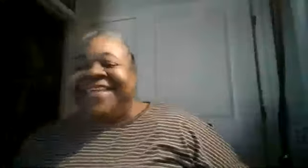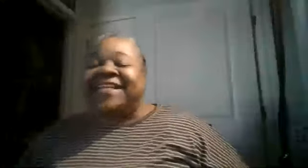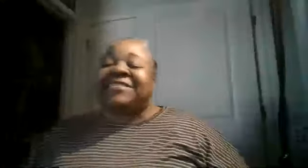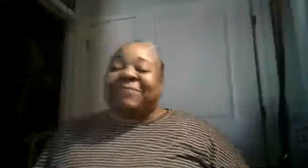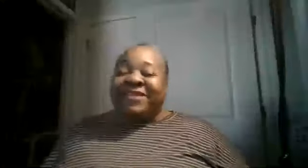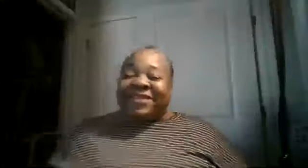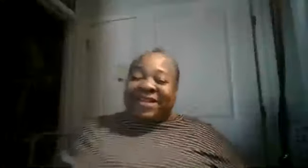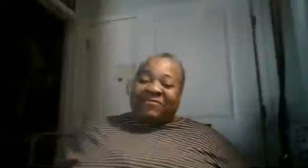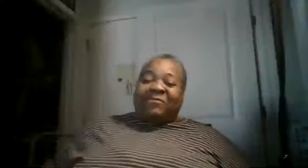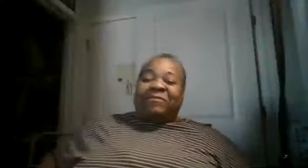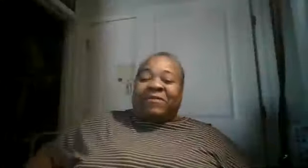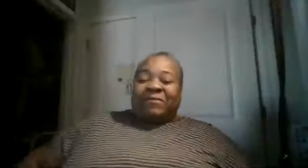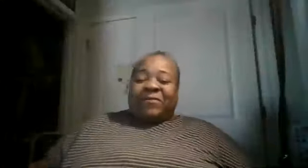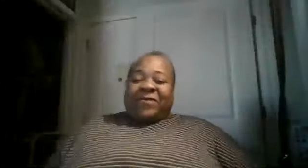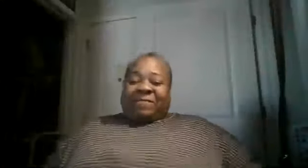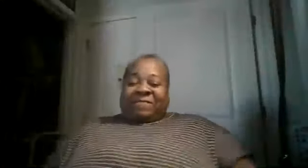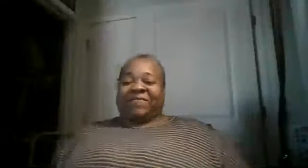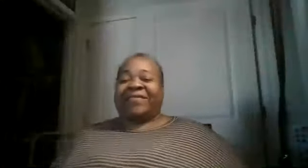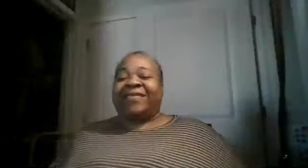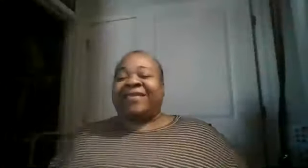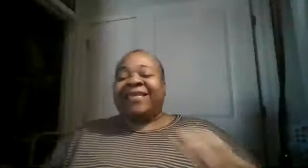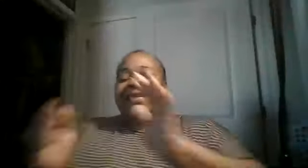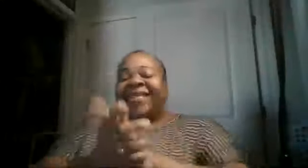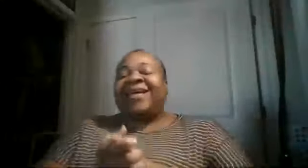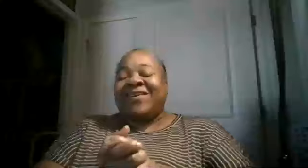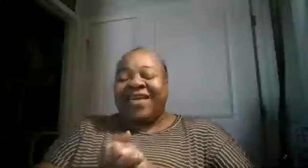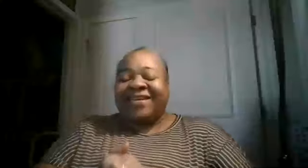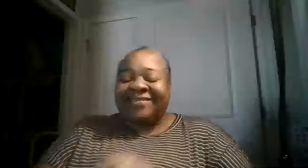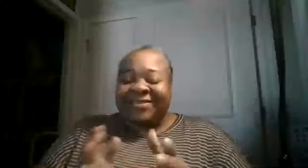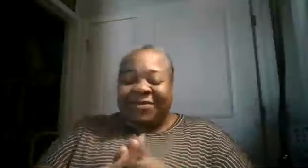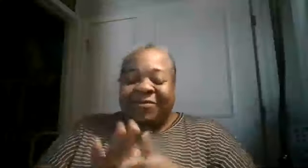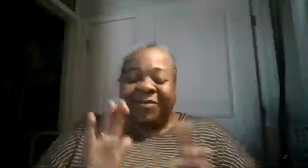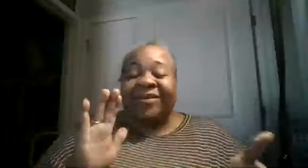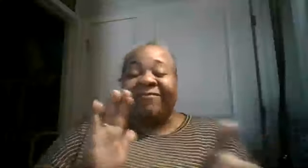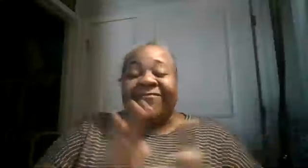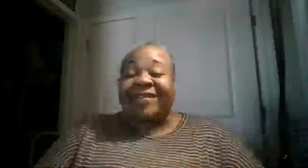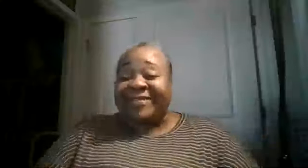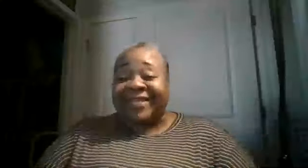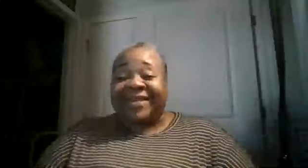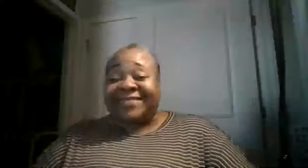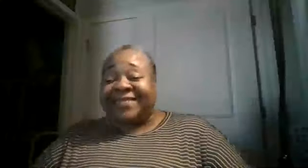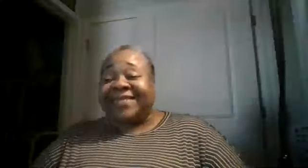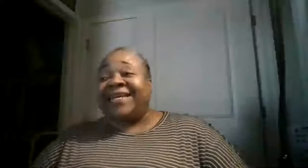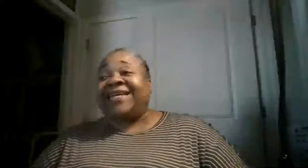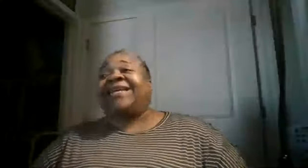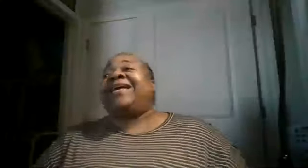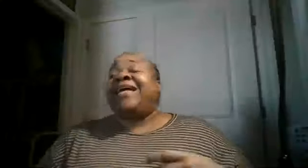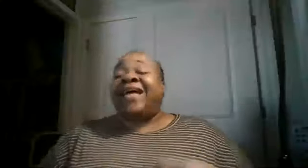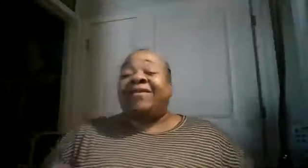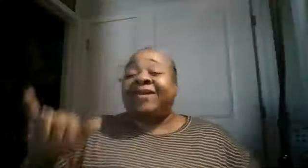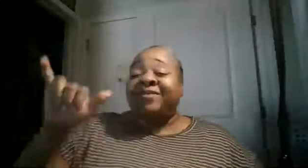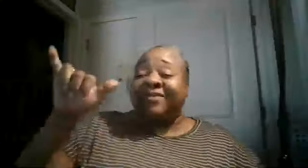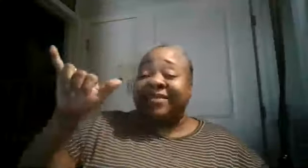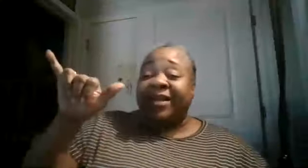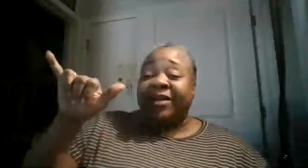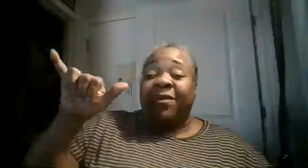That's my nickname for my baby boy. Okay, so we're going to get right into the lesson today. Our letter is the letter